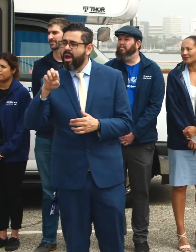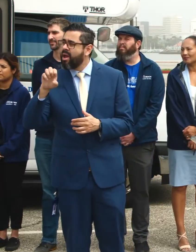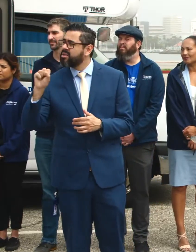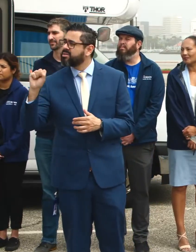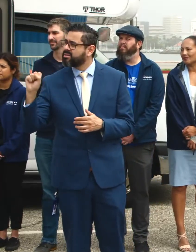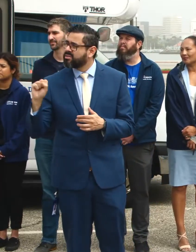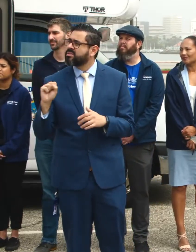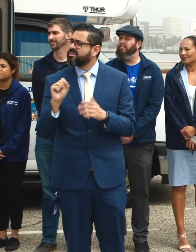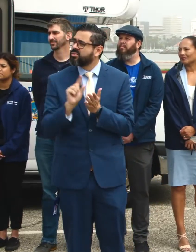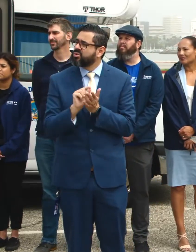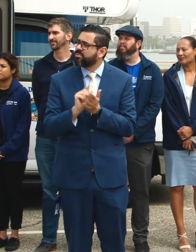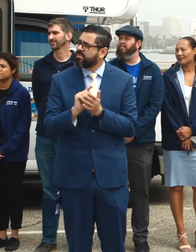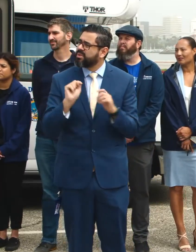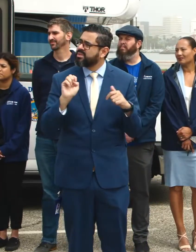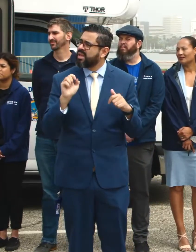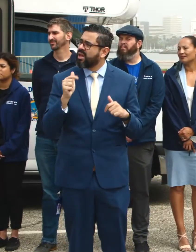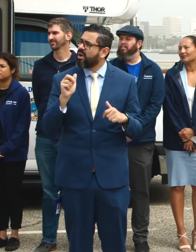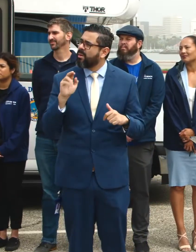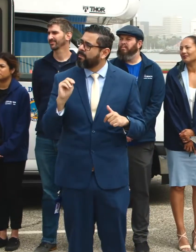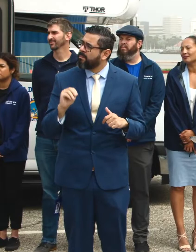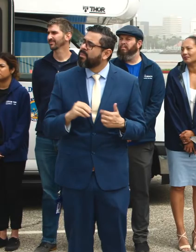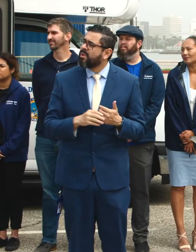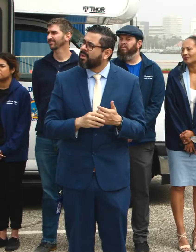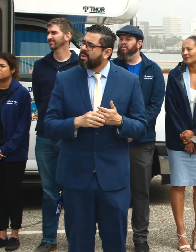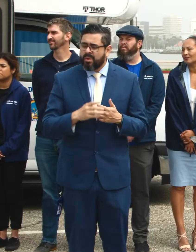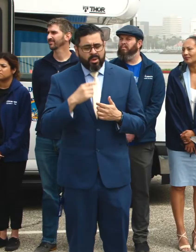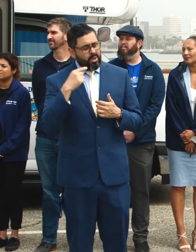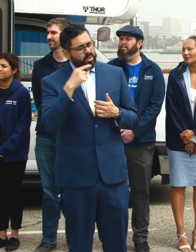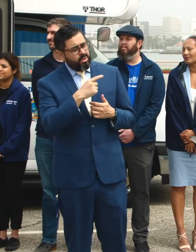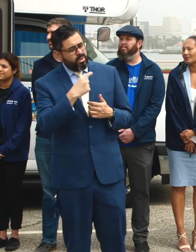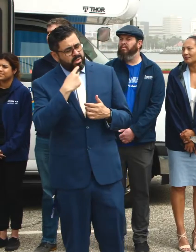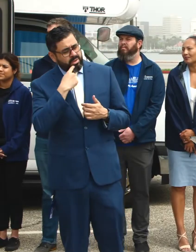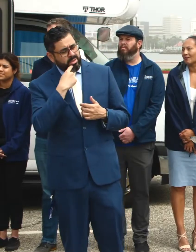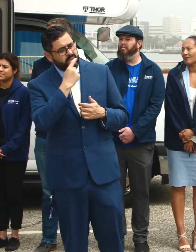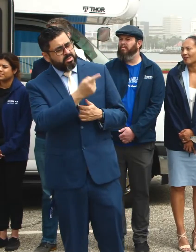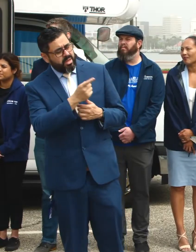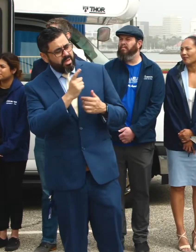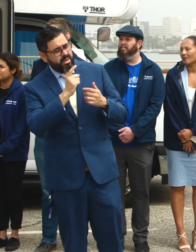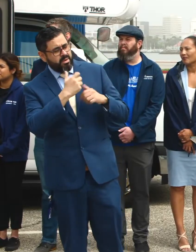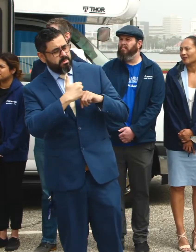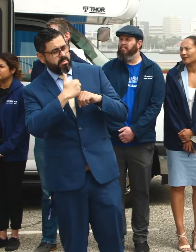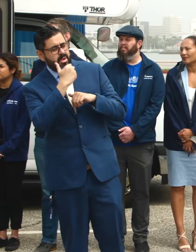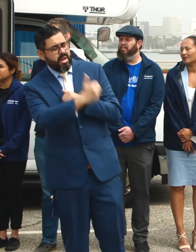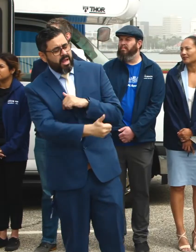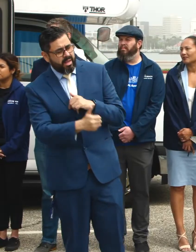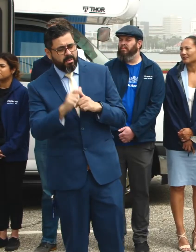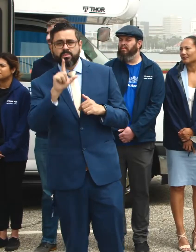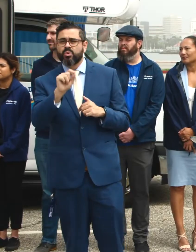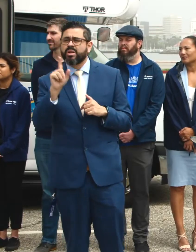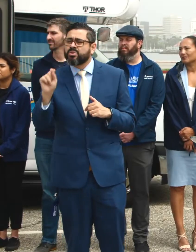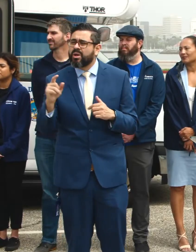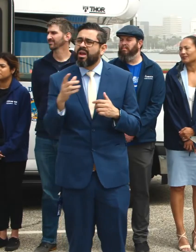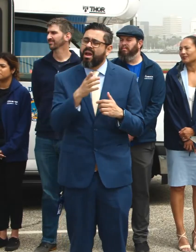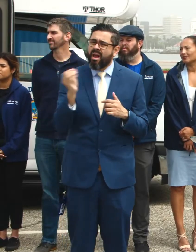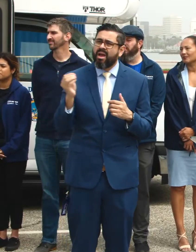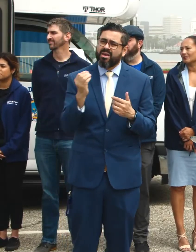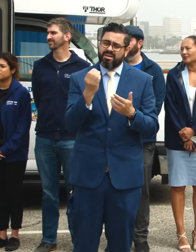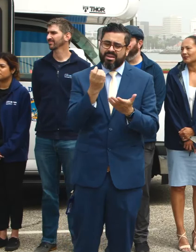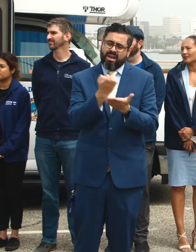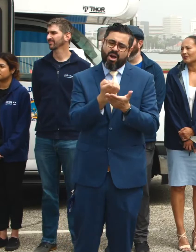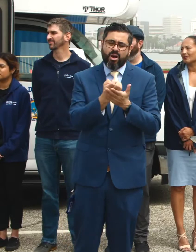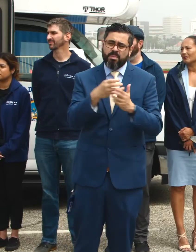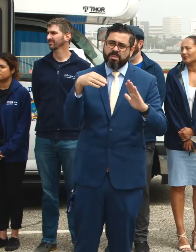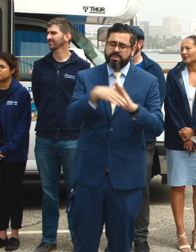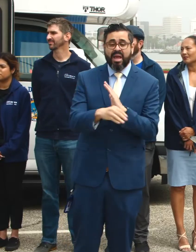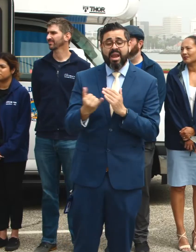22 results came out. A lot of it was to blame for the pandemic and the economic fallout of that, and we're seeing less